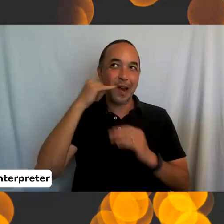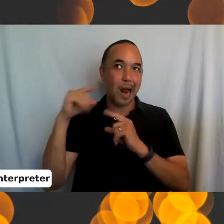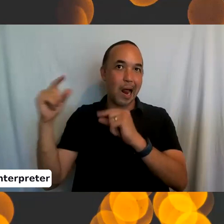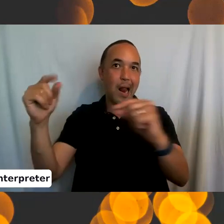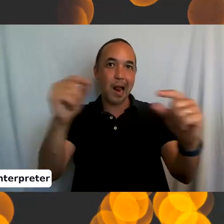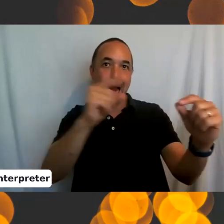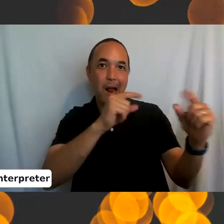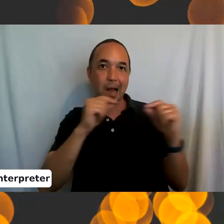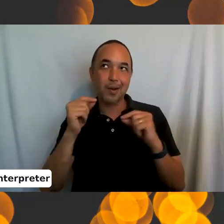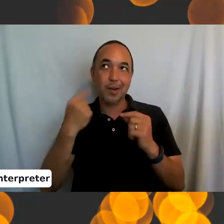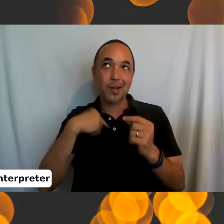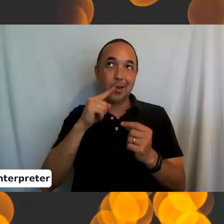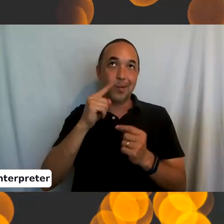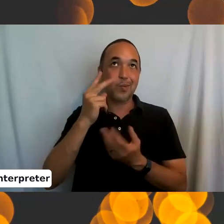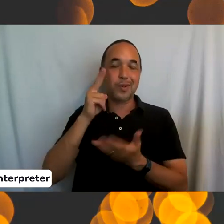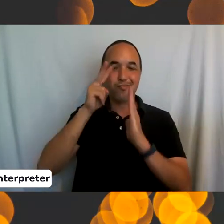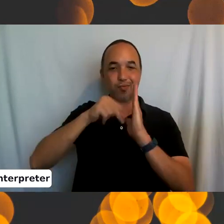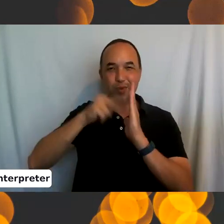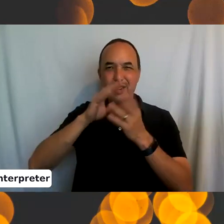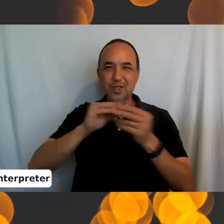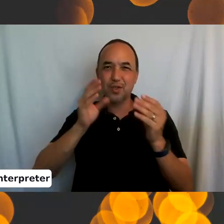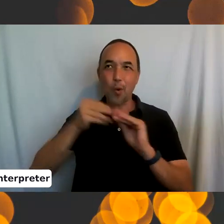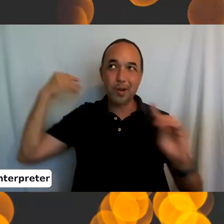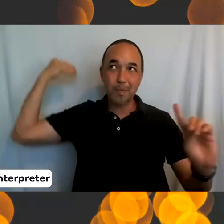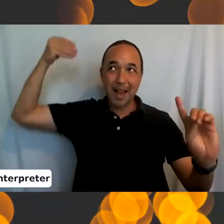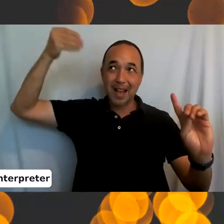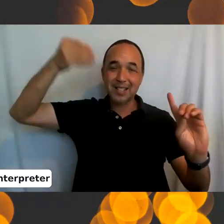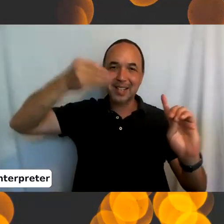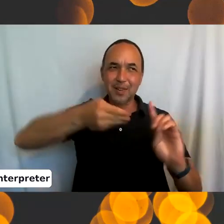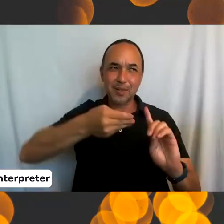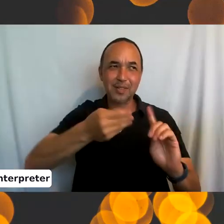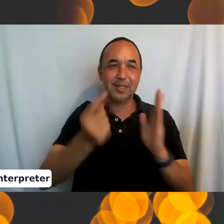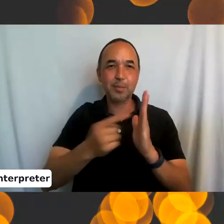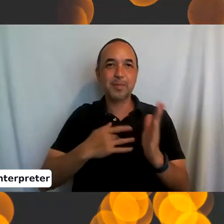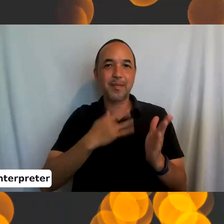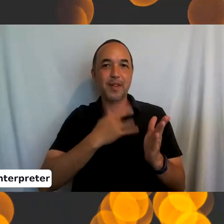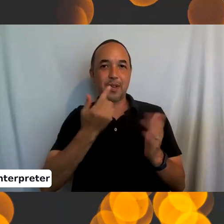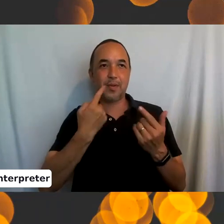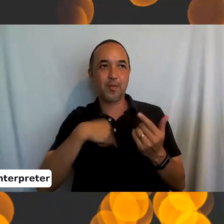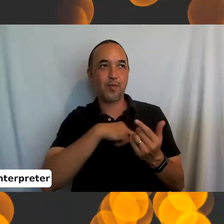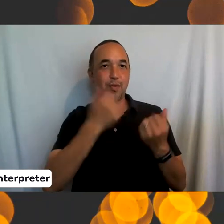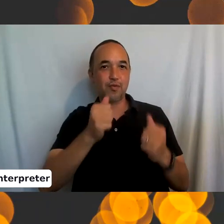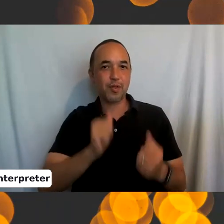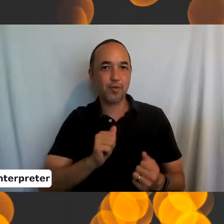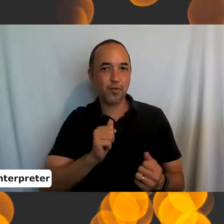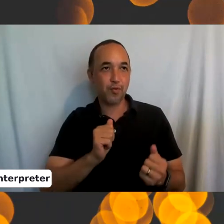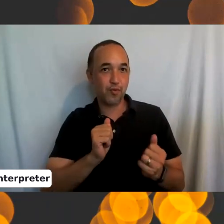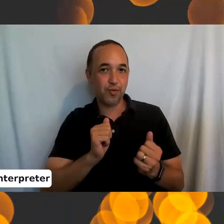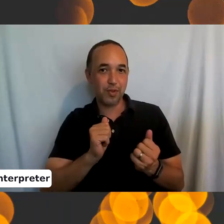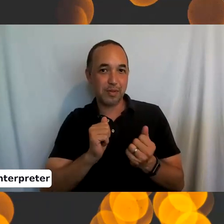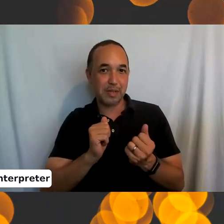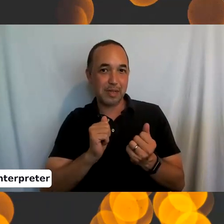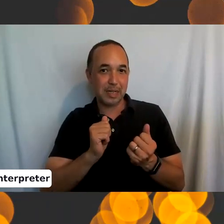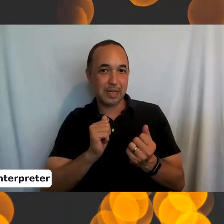legends, and sometimes I feel like, we're talking to ghosts and maybe referring to them by a